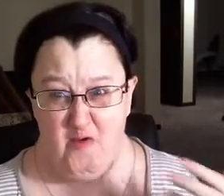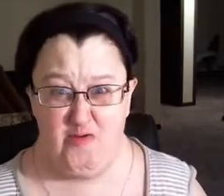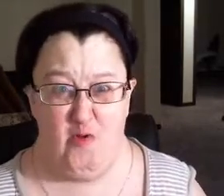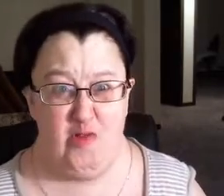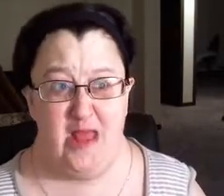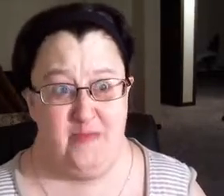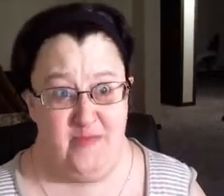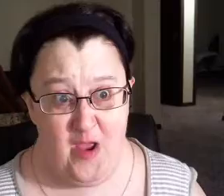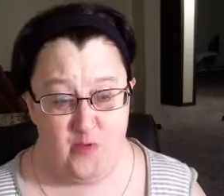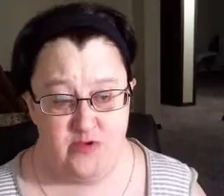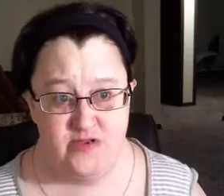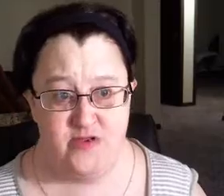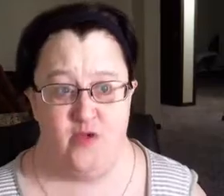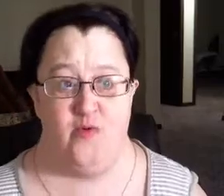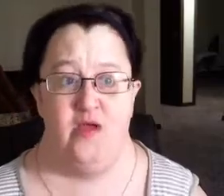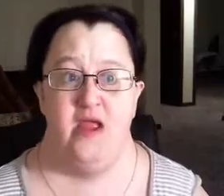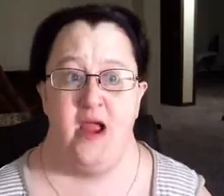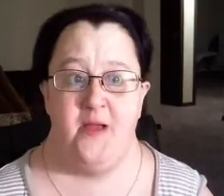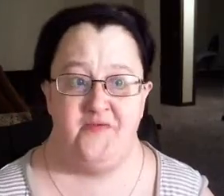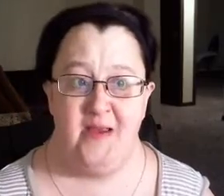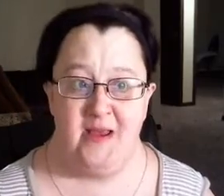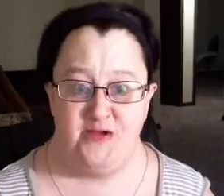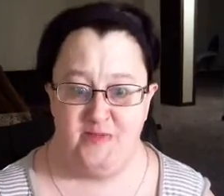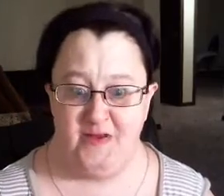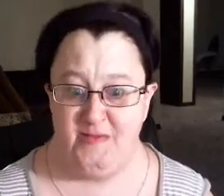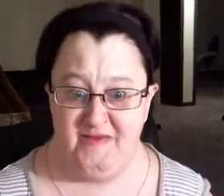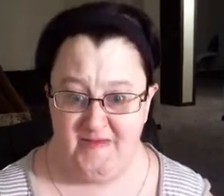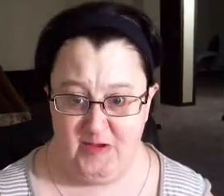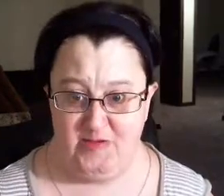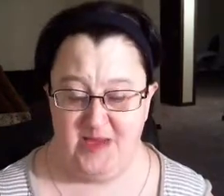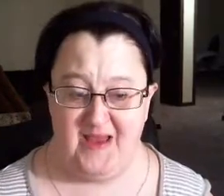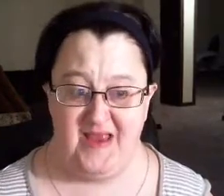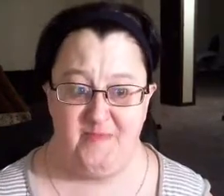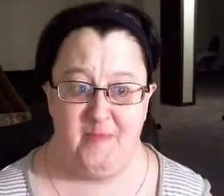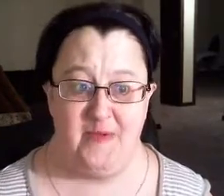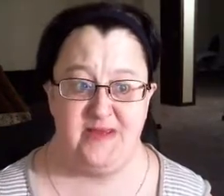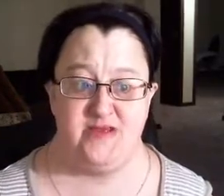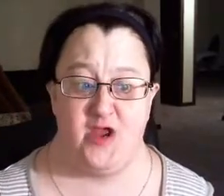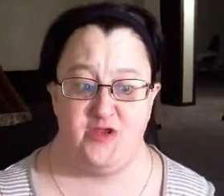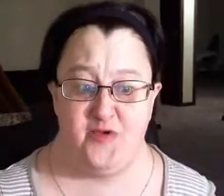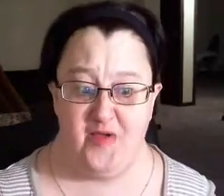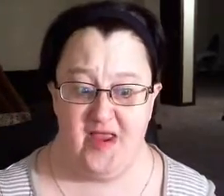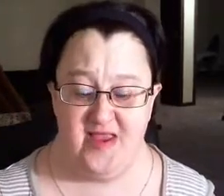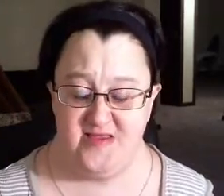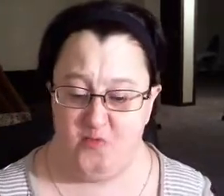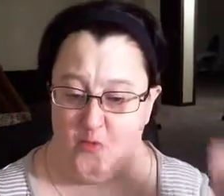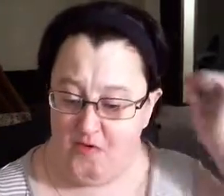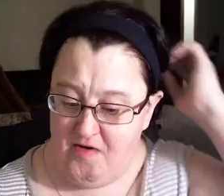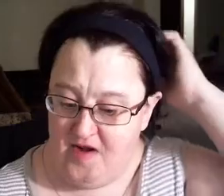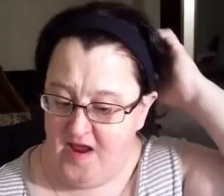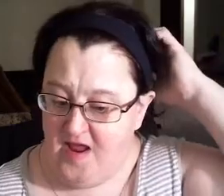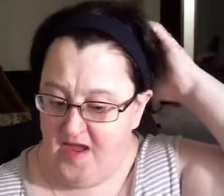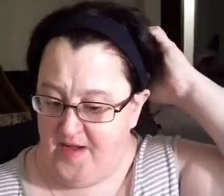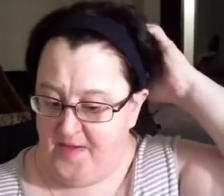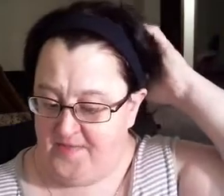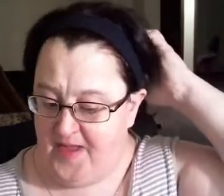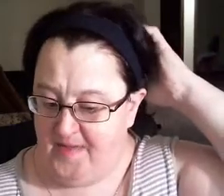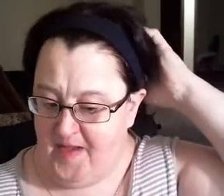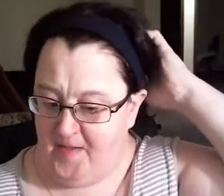cares a whole lot about so i'm trying not to make too many videos like this but i wanted to talk to you guys more um about